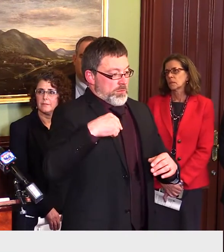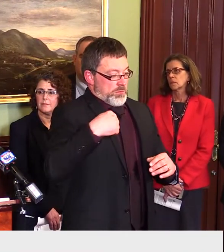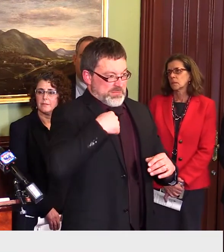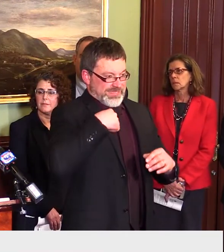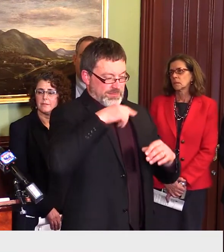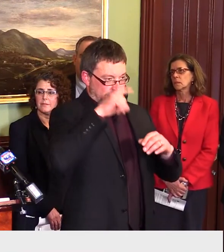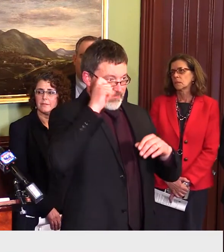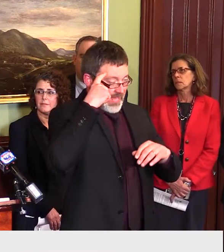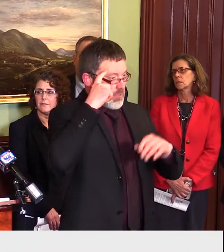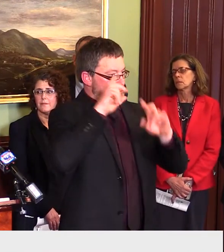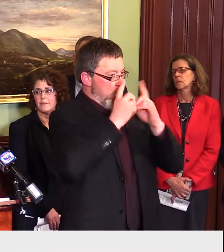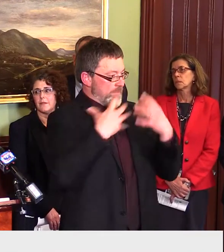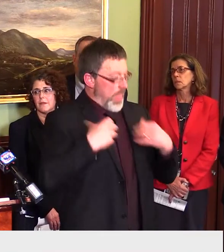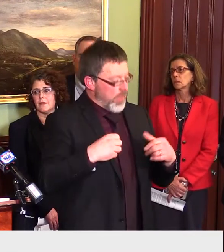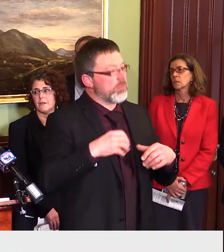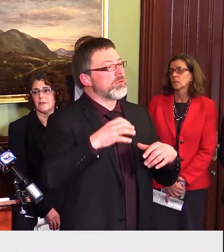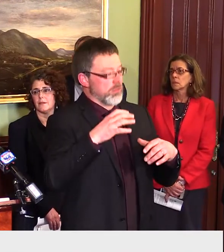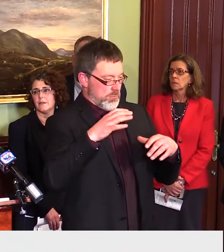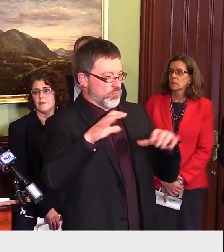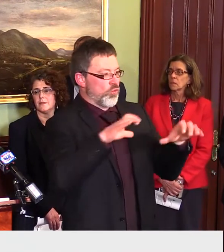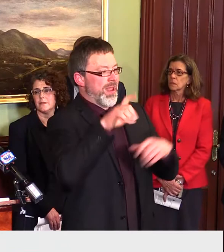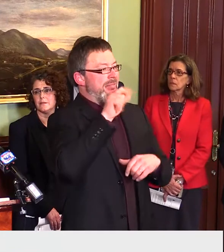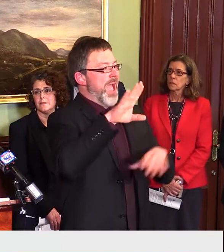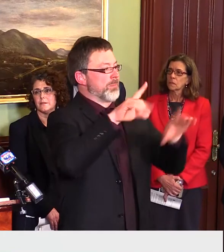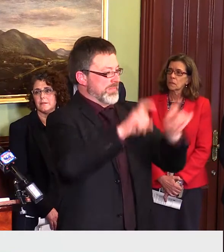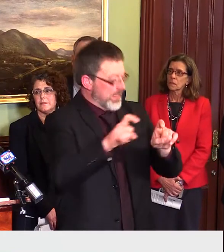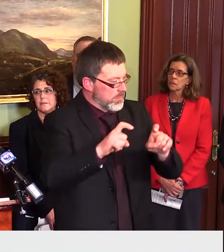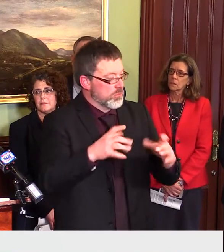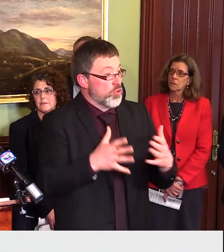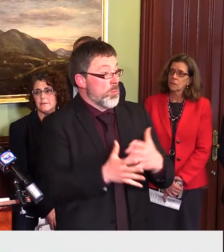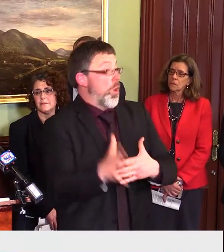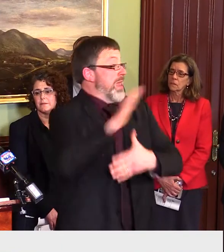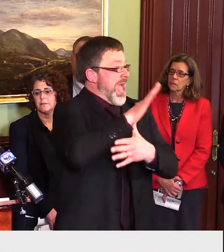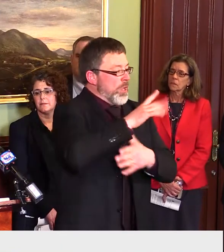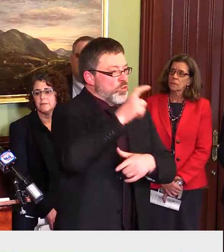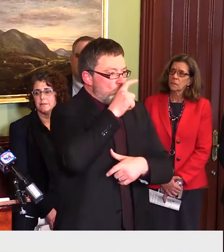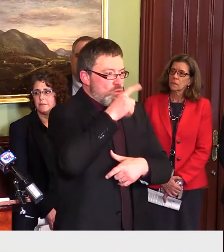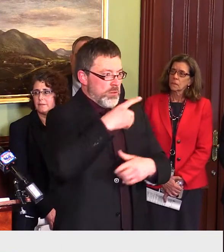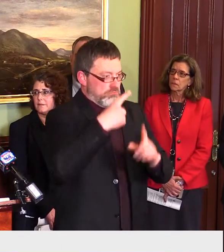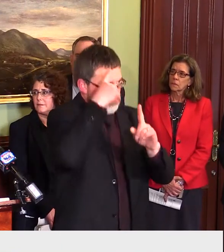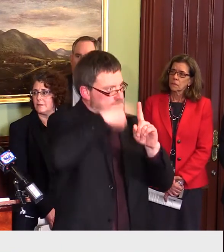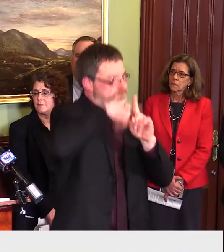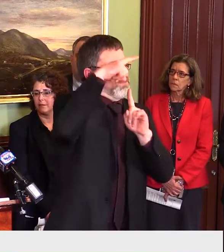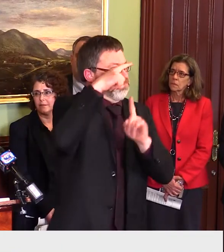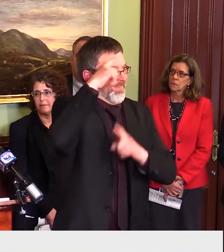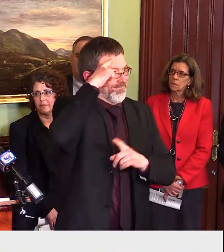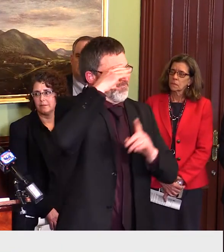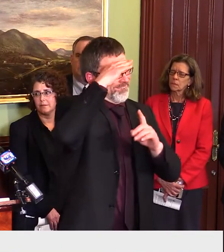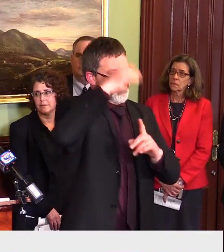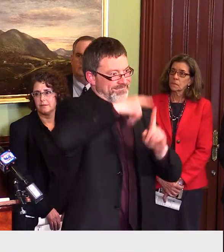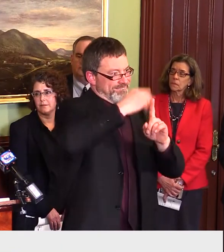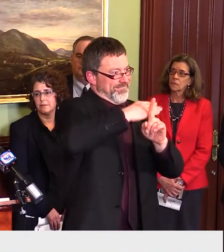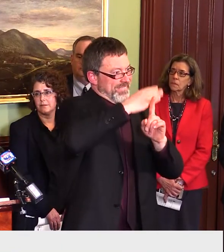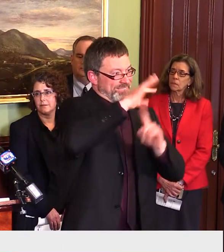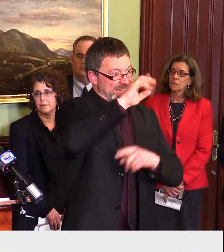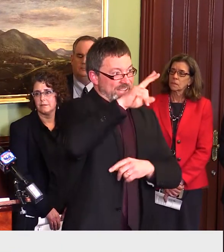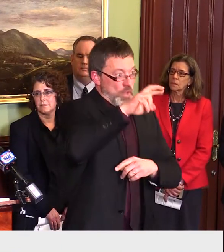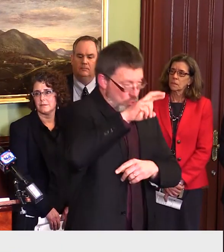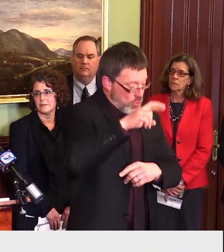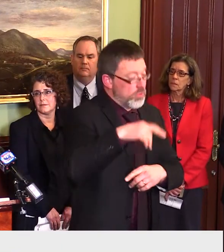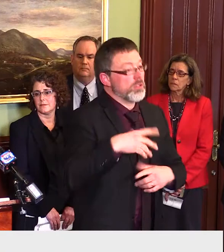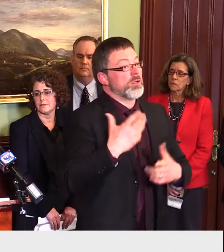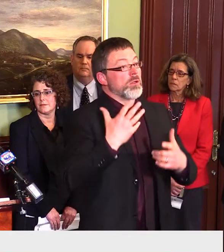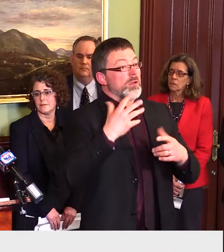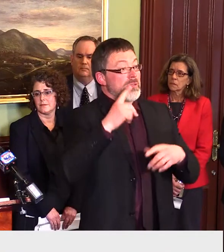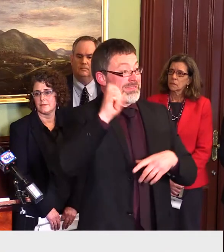we've encouraged individuals with those symptoms to call their healthcare provider, not to physically go to their office unless instructed